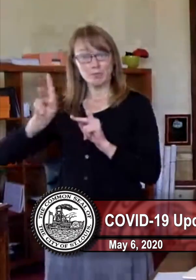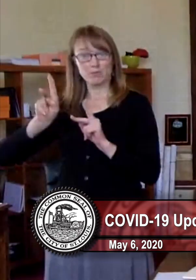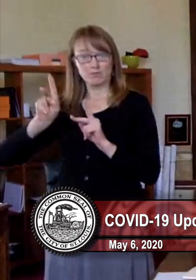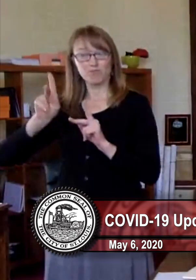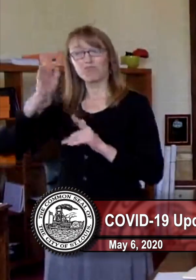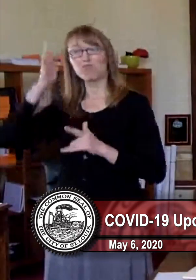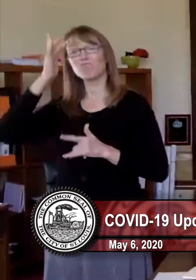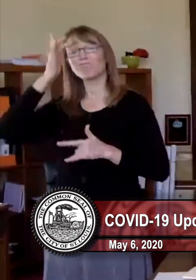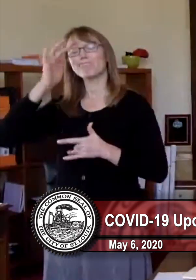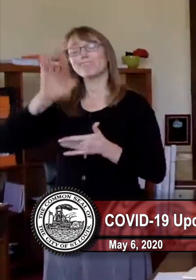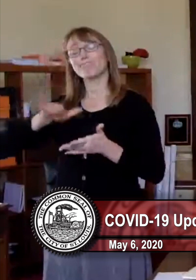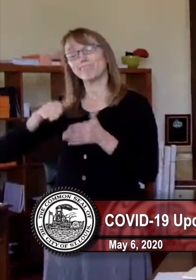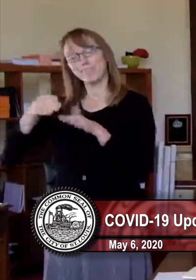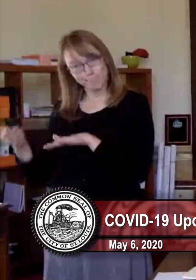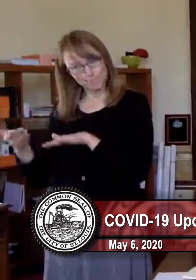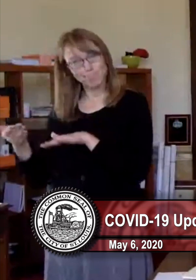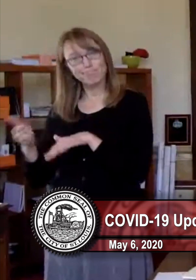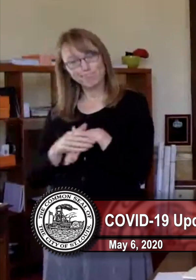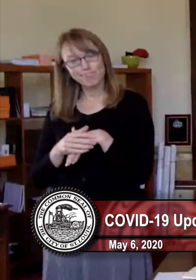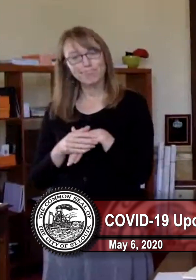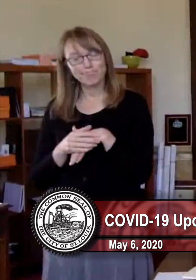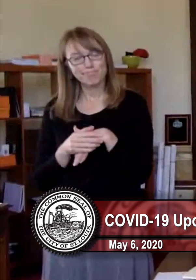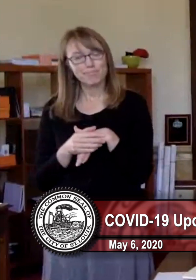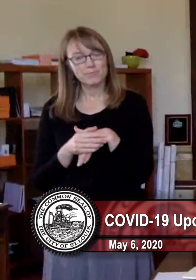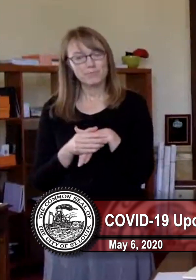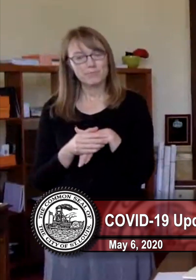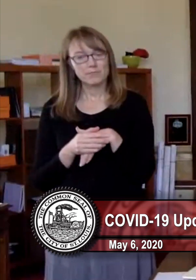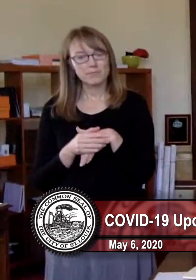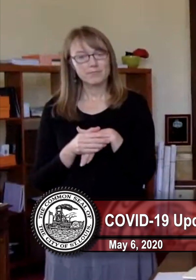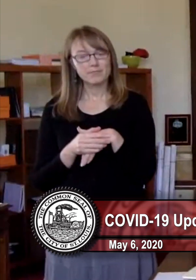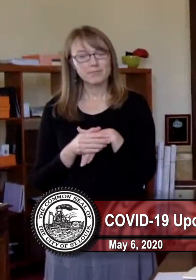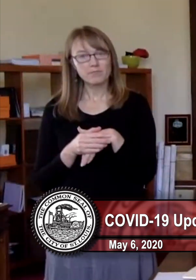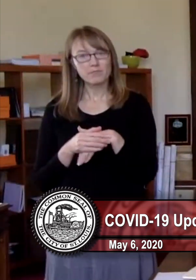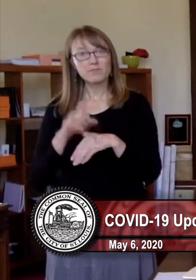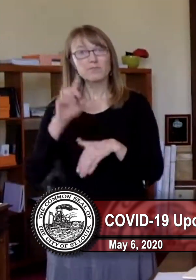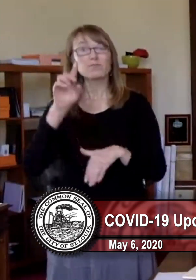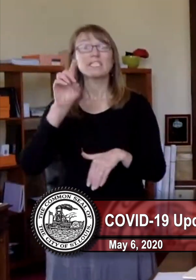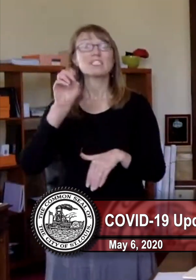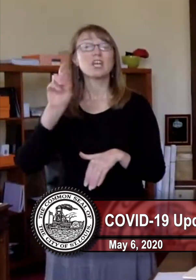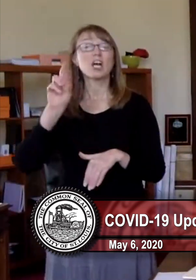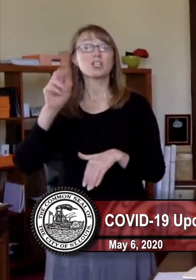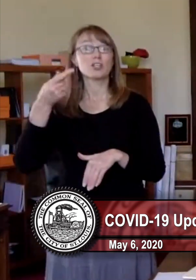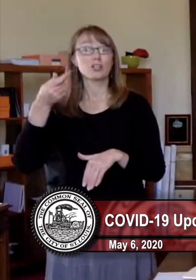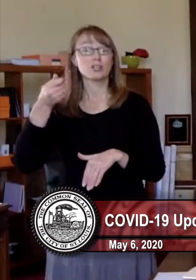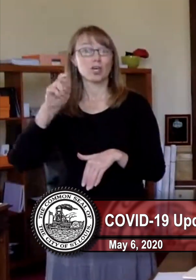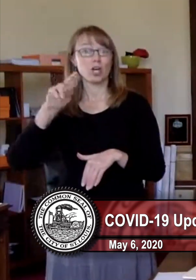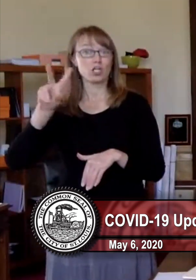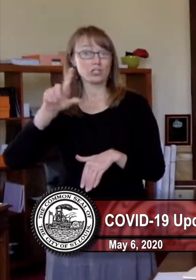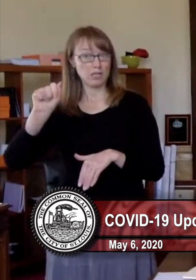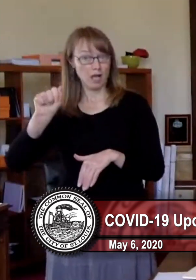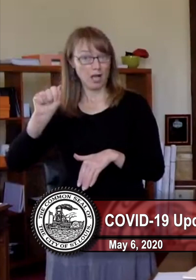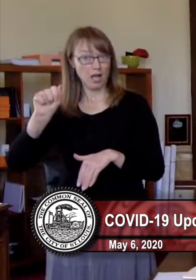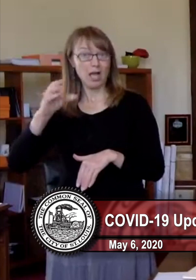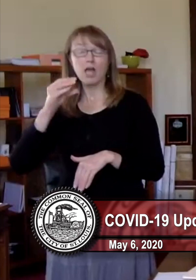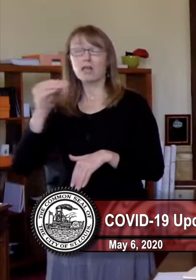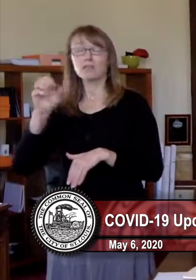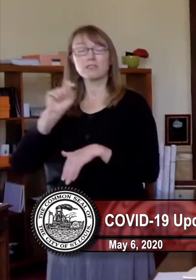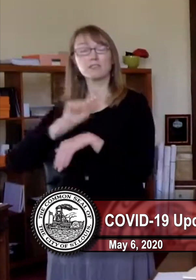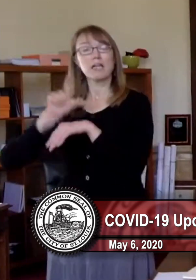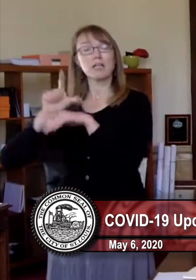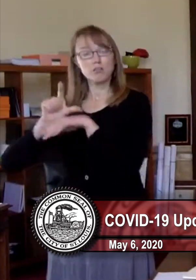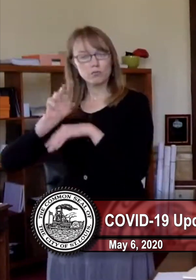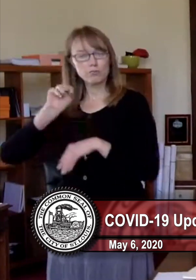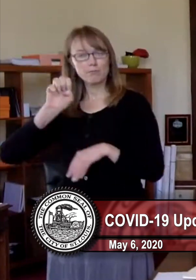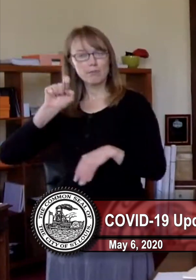new. the numbers from Dr. Garza and the St. Louis Metropolitan Pandemic